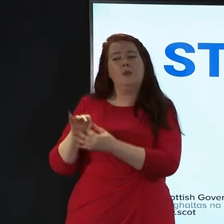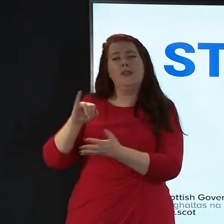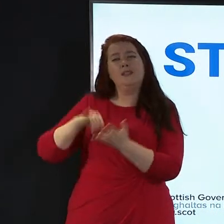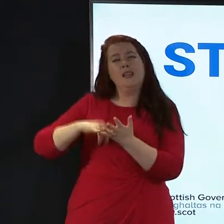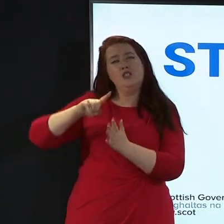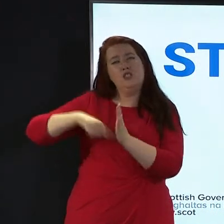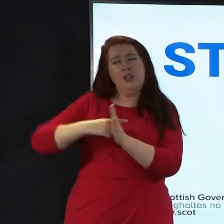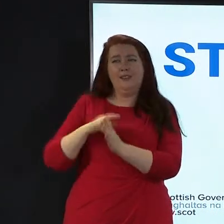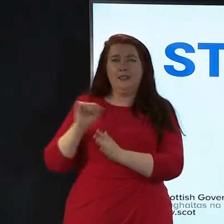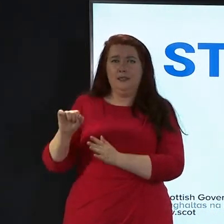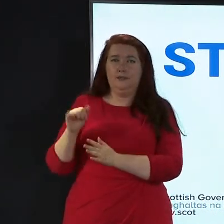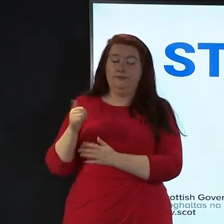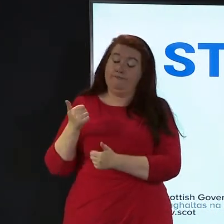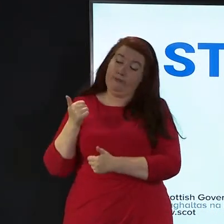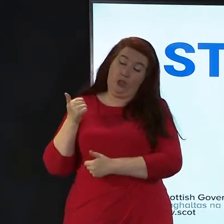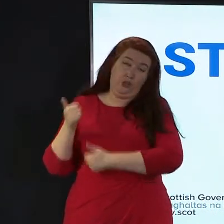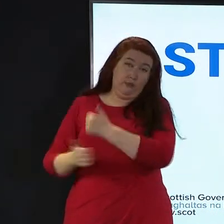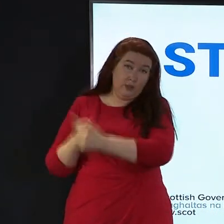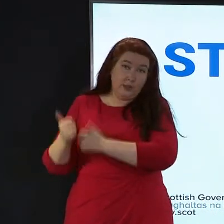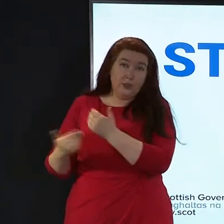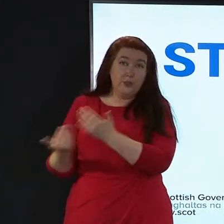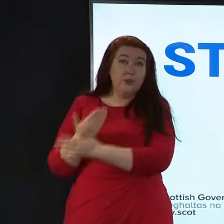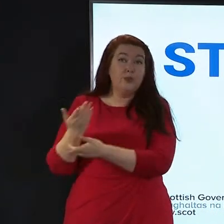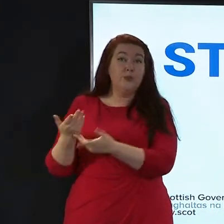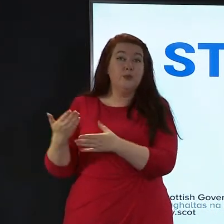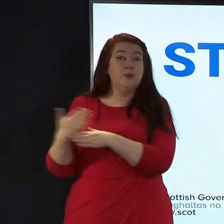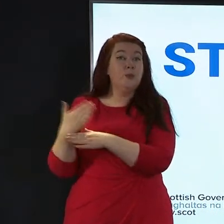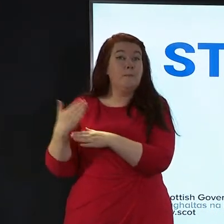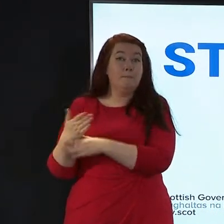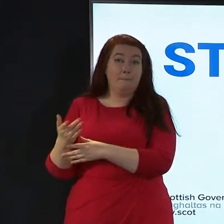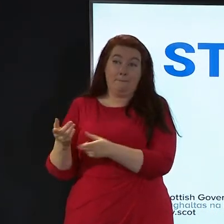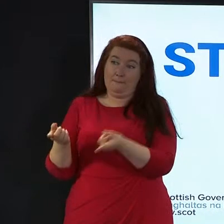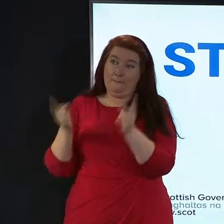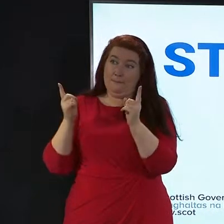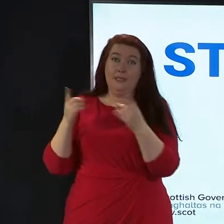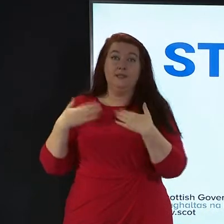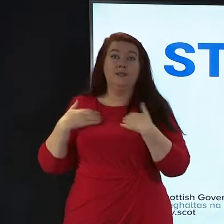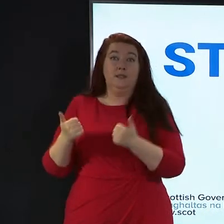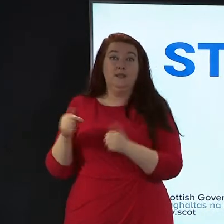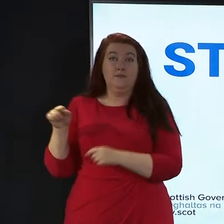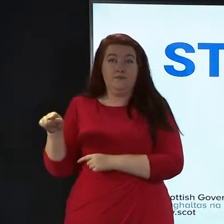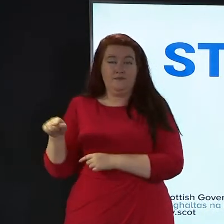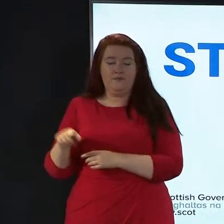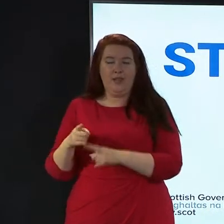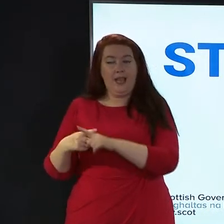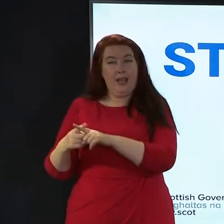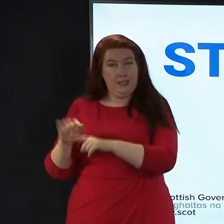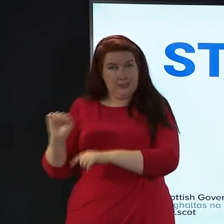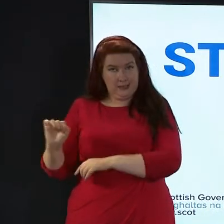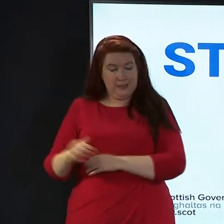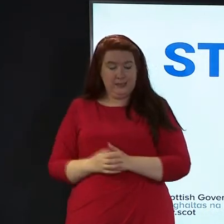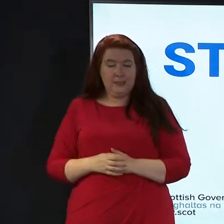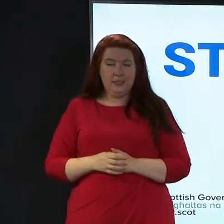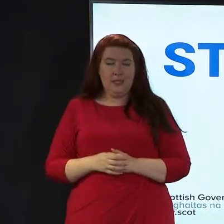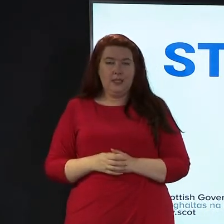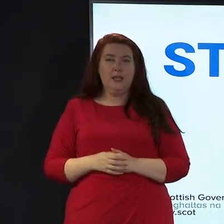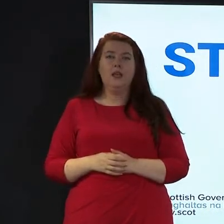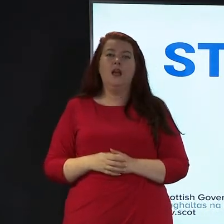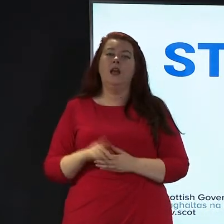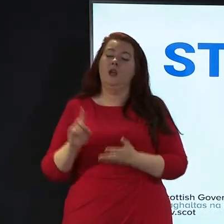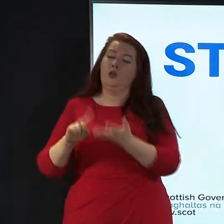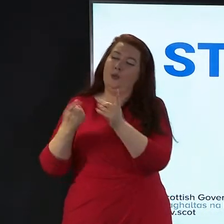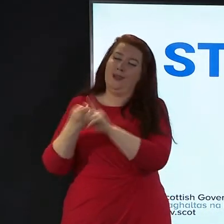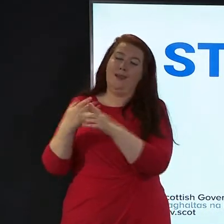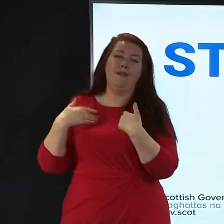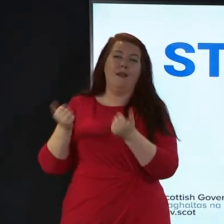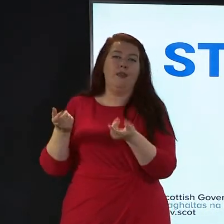comments, you know, congratulate him firstly on his appointment as Health Secretary in England and UK Health